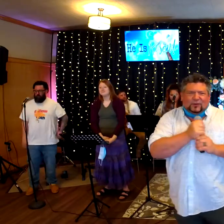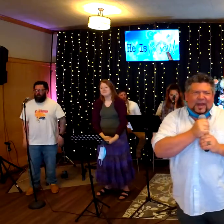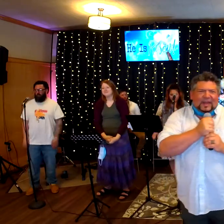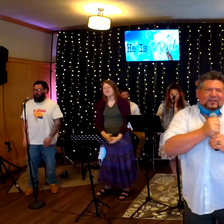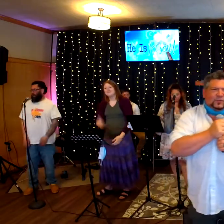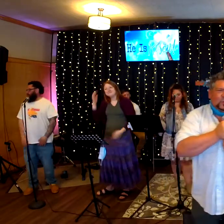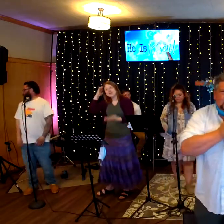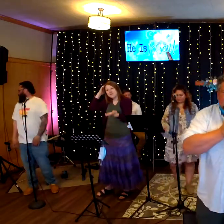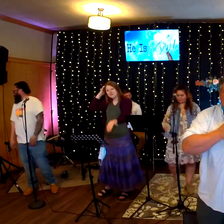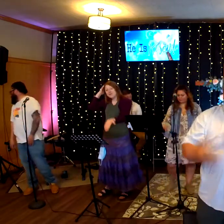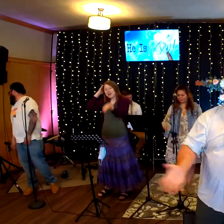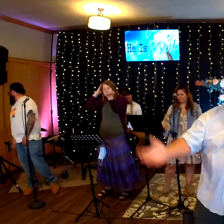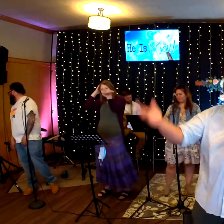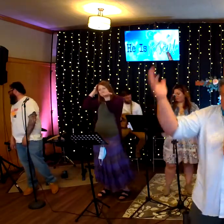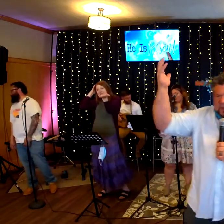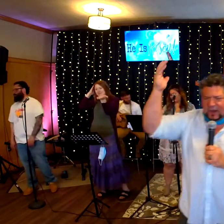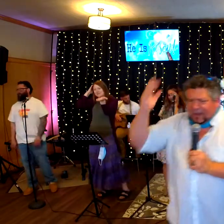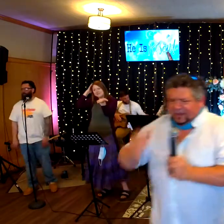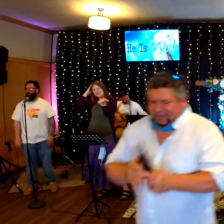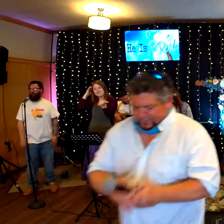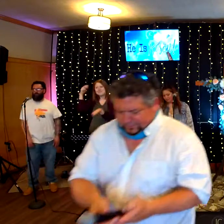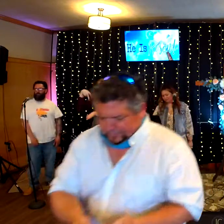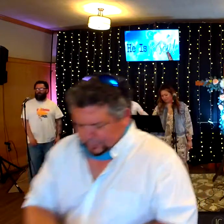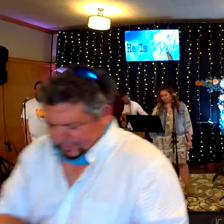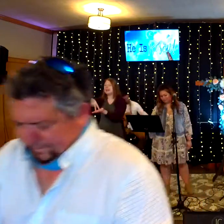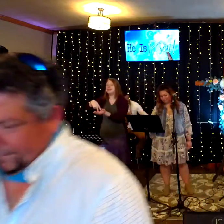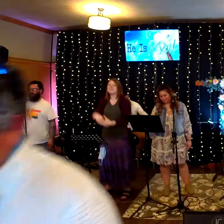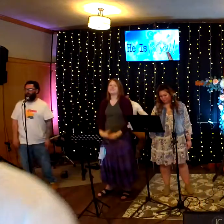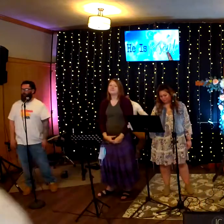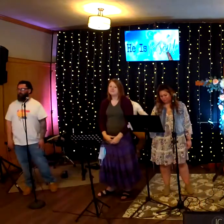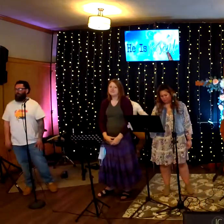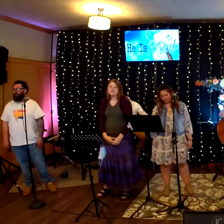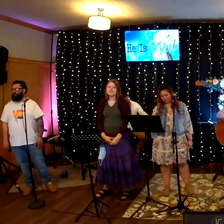let's rise and worship the Lord our God.